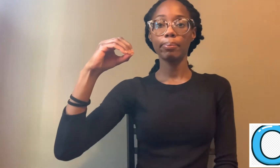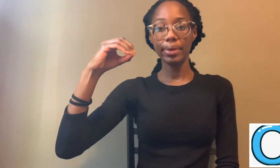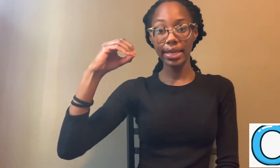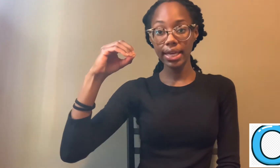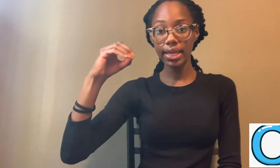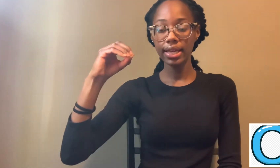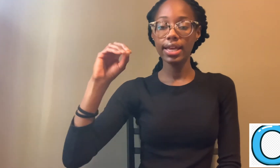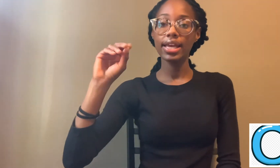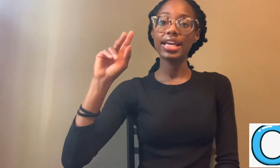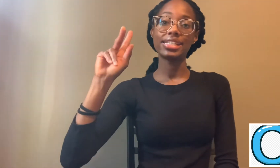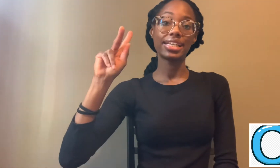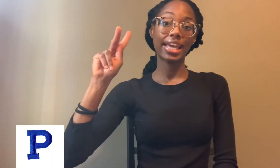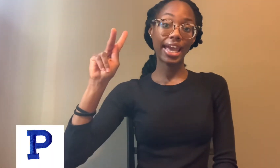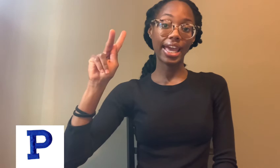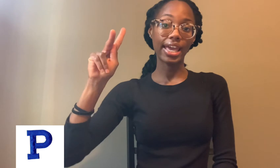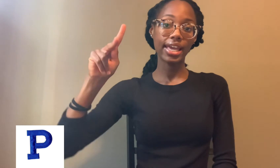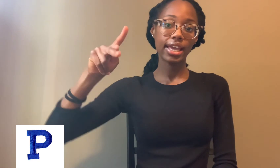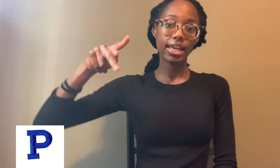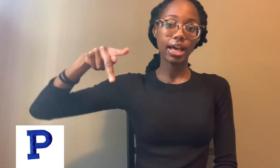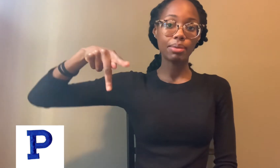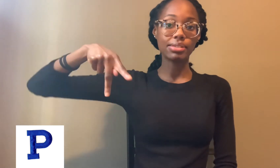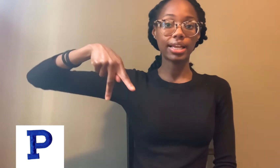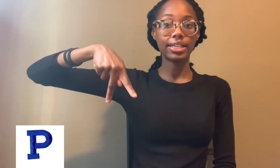P is a K upside down.